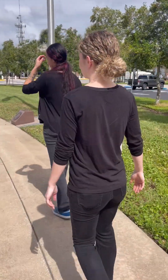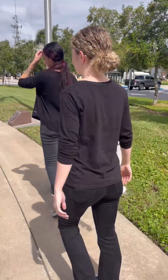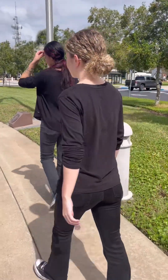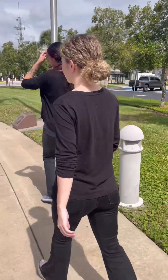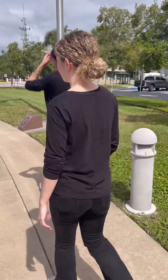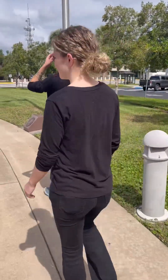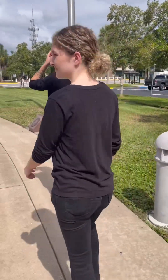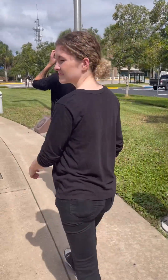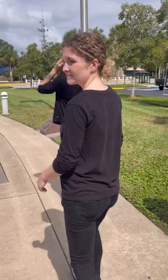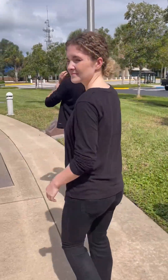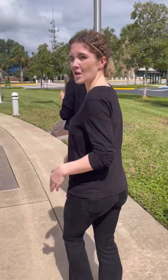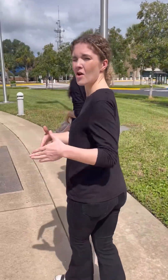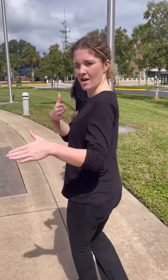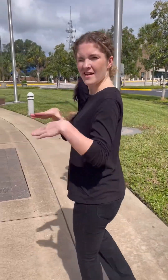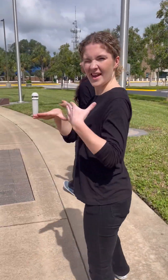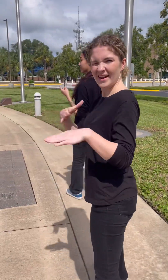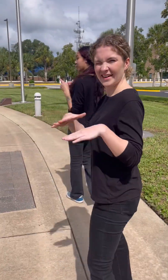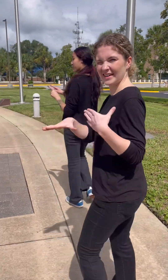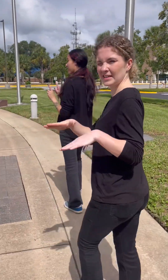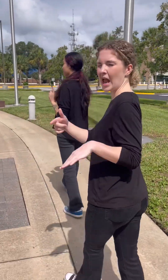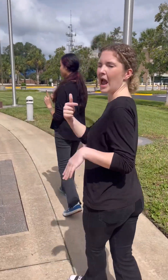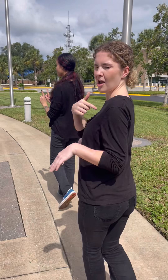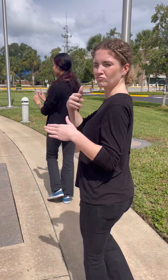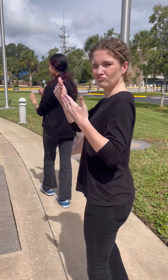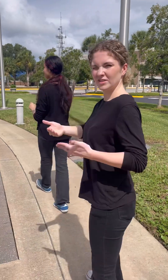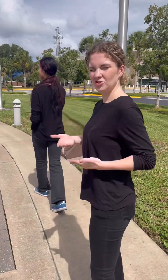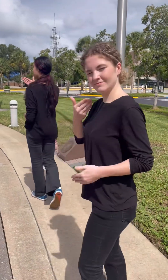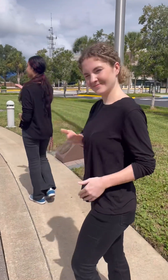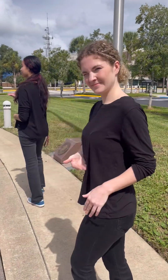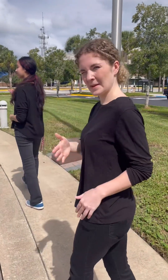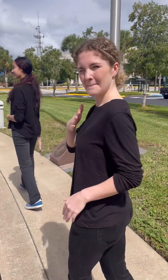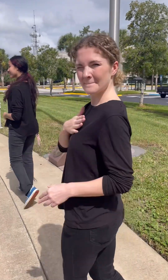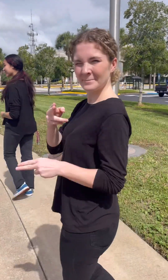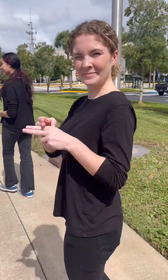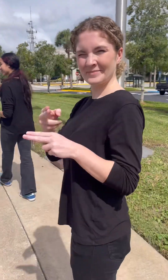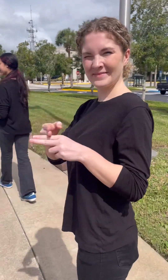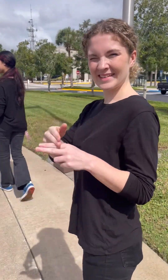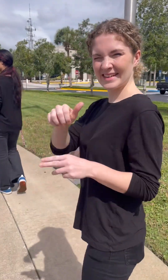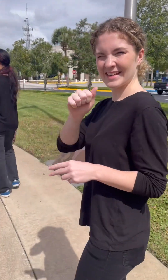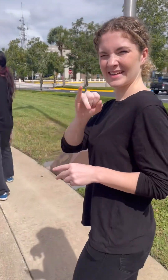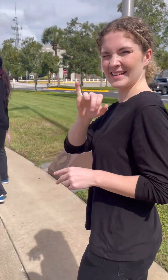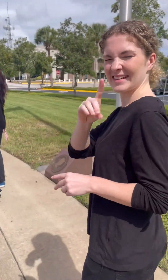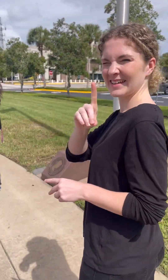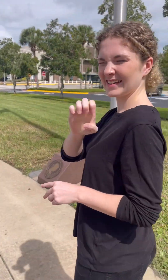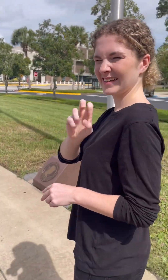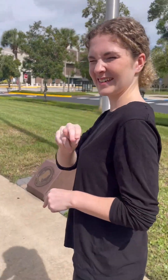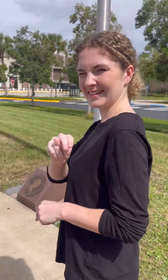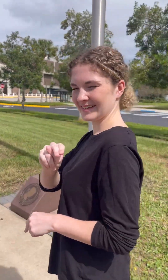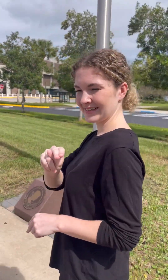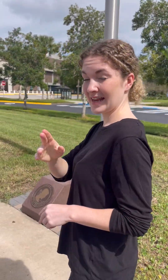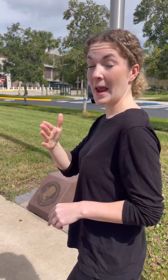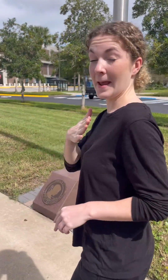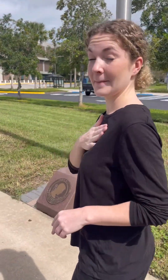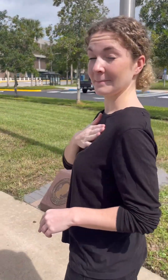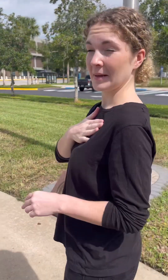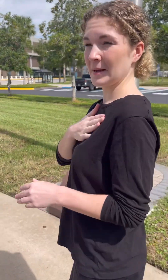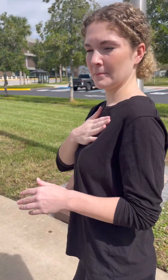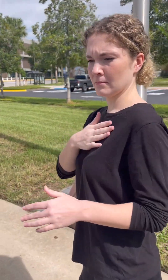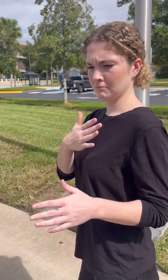As we walk, I'll just go ahead and introduce myself. Again, my name is Aiden. I am in my third year here at the university.